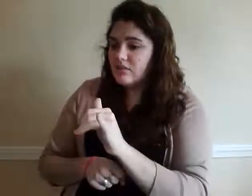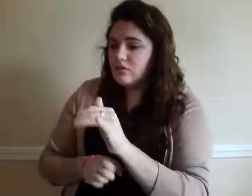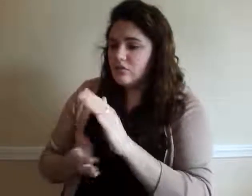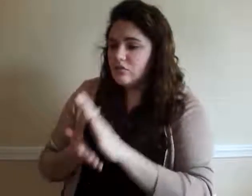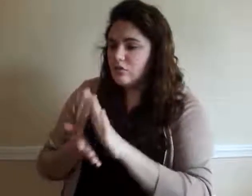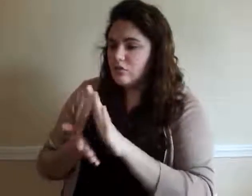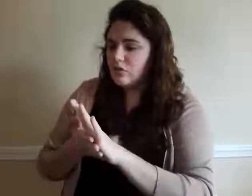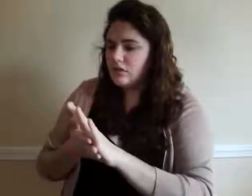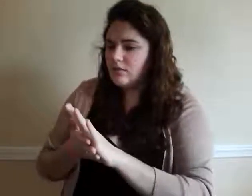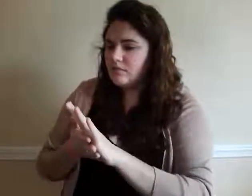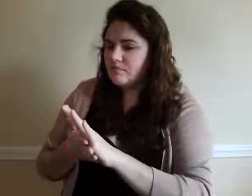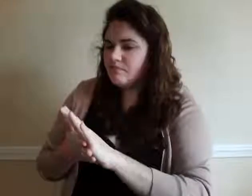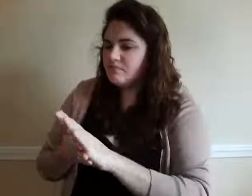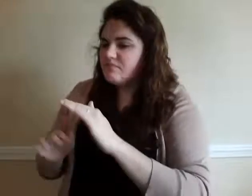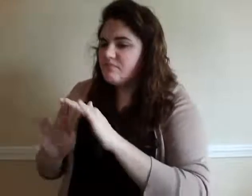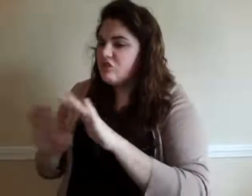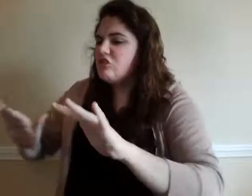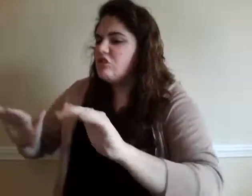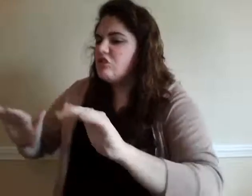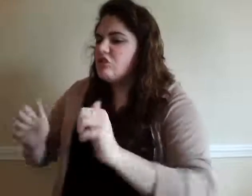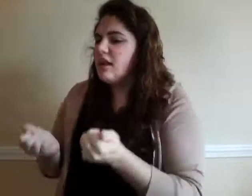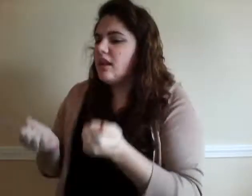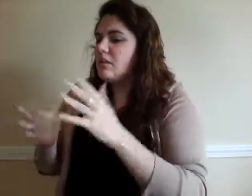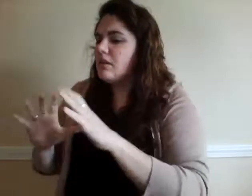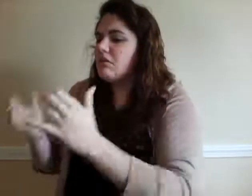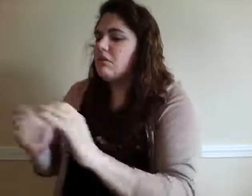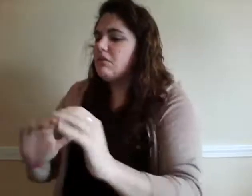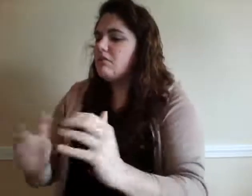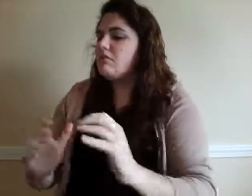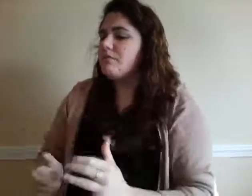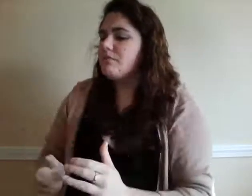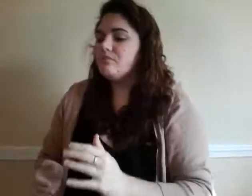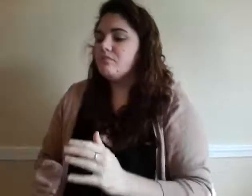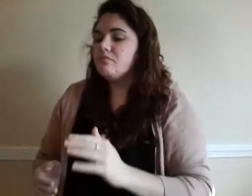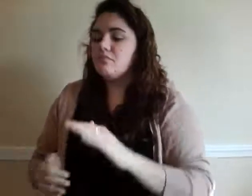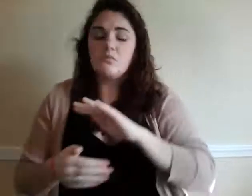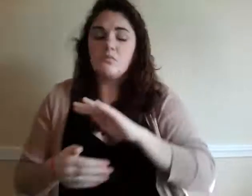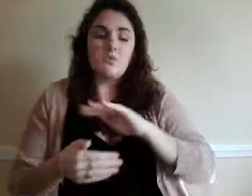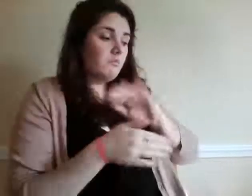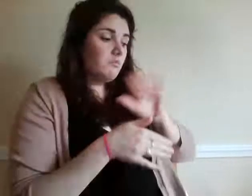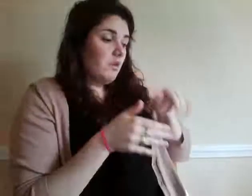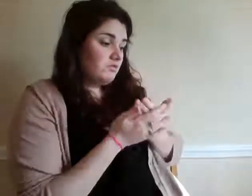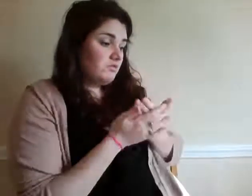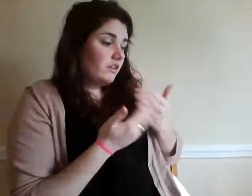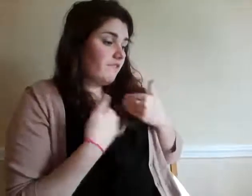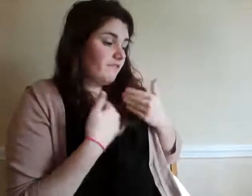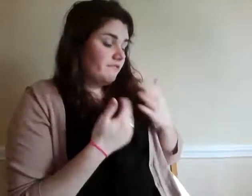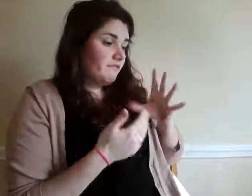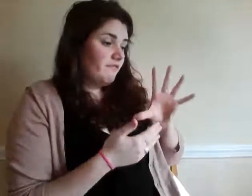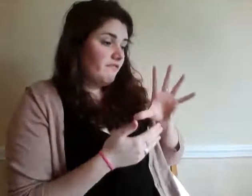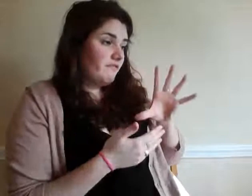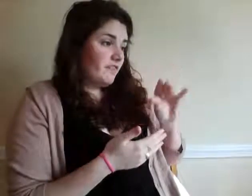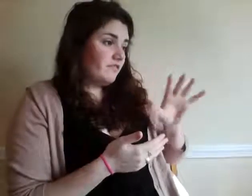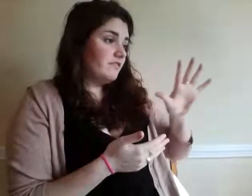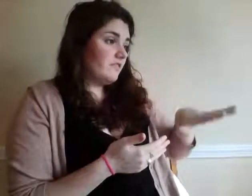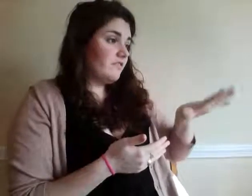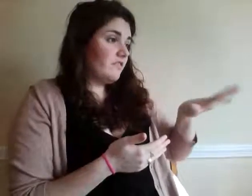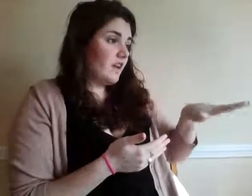the classrooms? Well, altogether we have 55 students with communication disorders, all kinds of